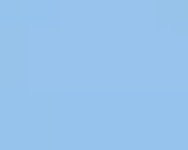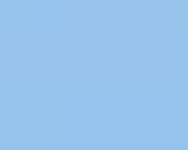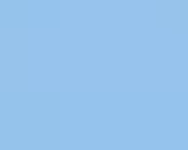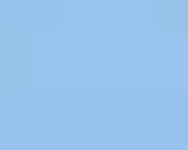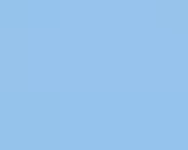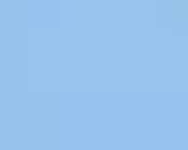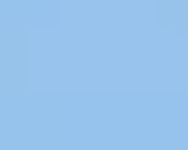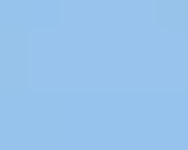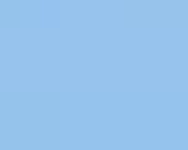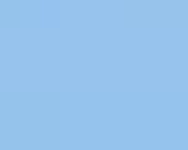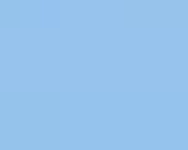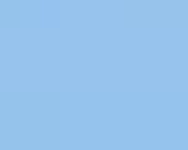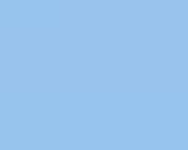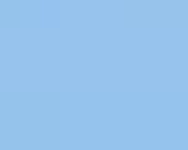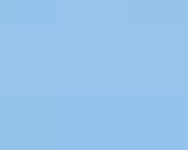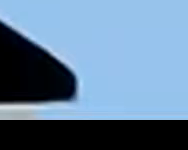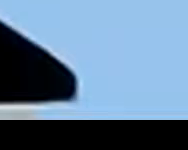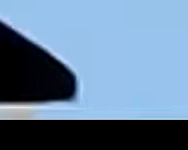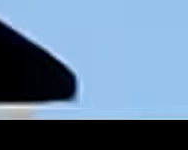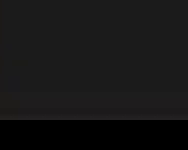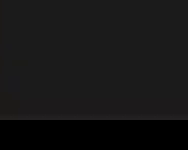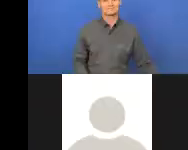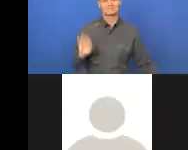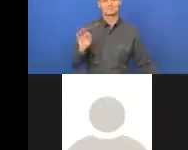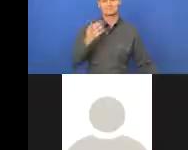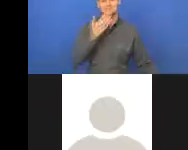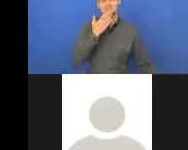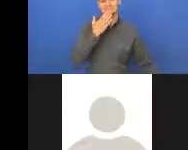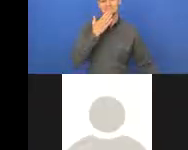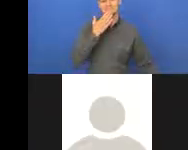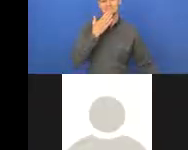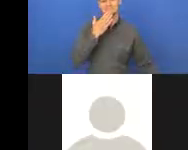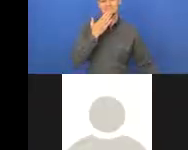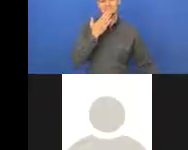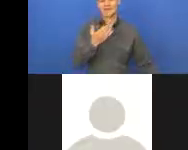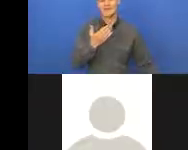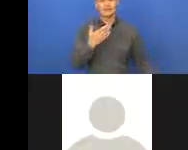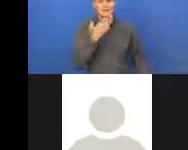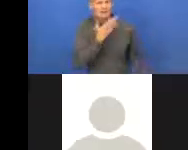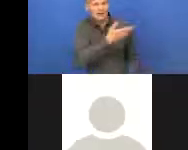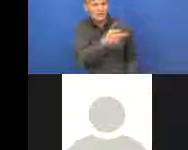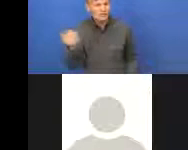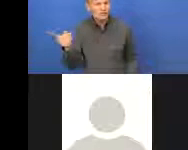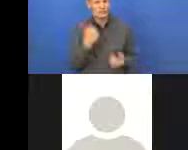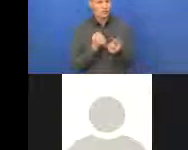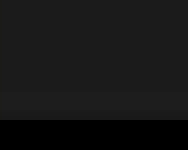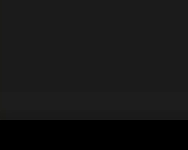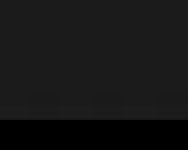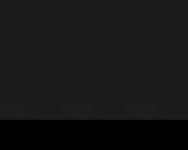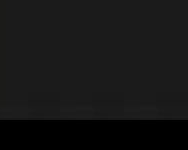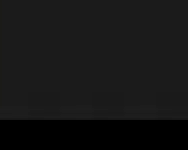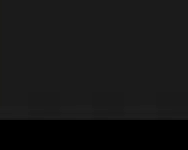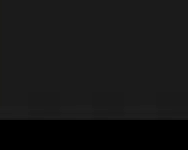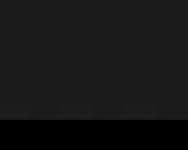ahead. Thank you, Christophe, and thank you to everyone who supported this study. I'm really delighted to share some of the findings with